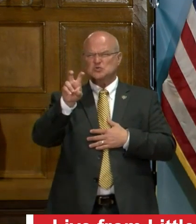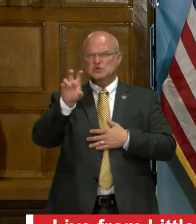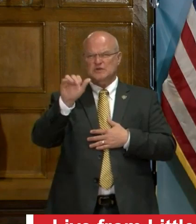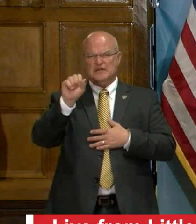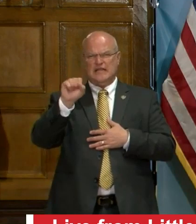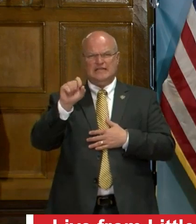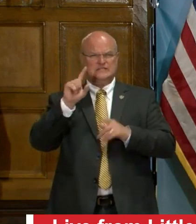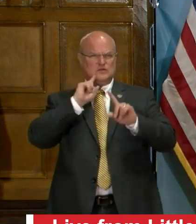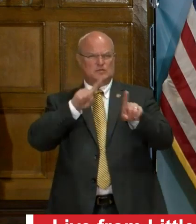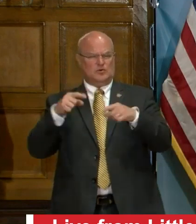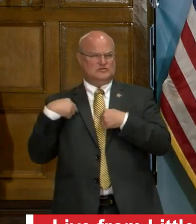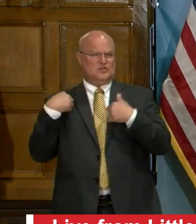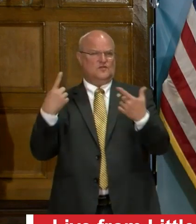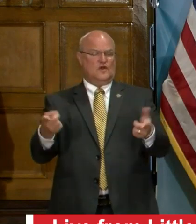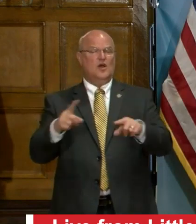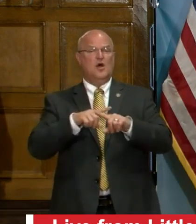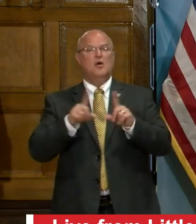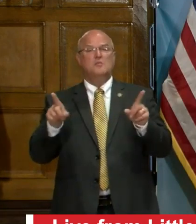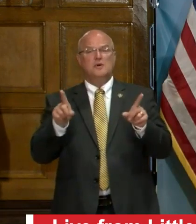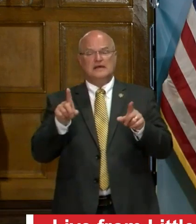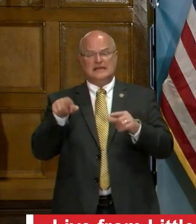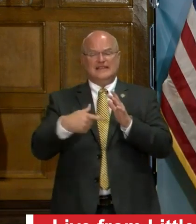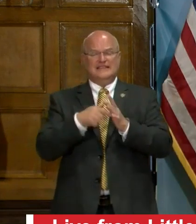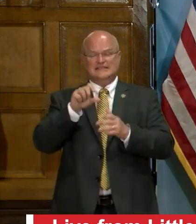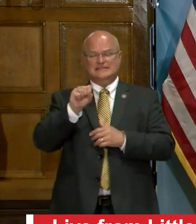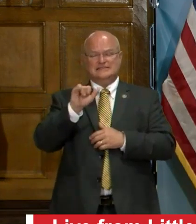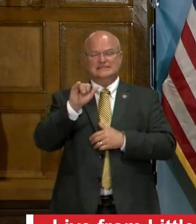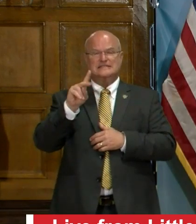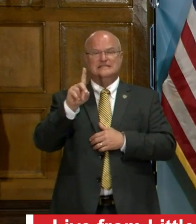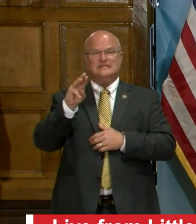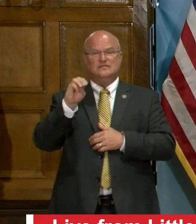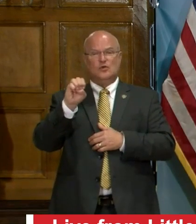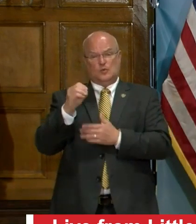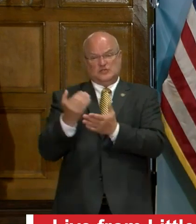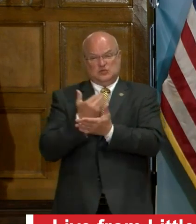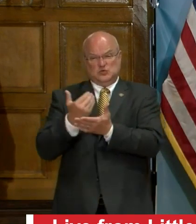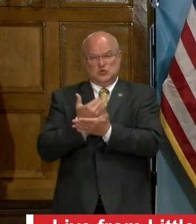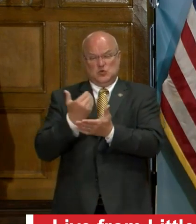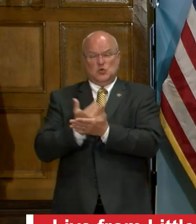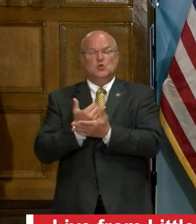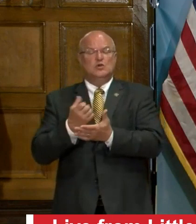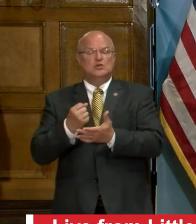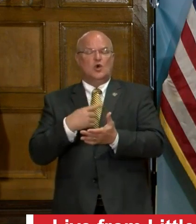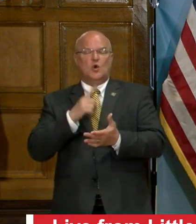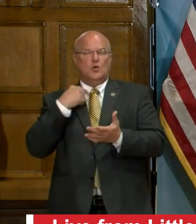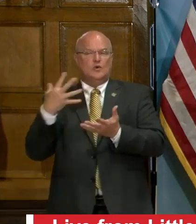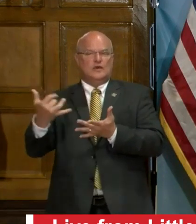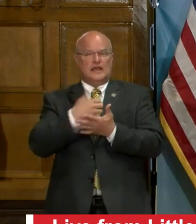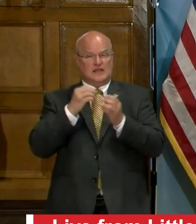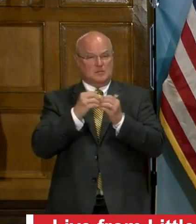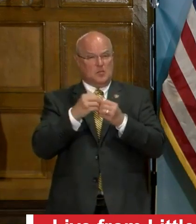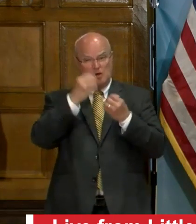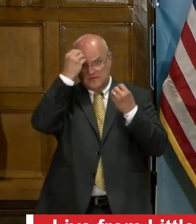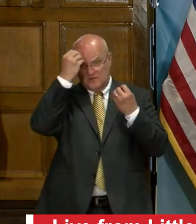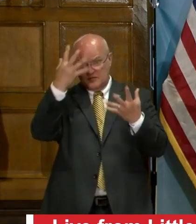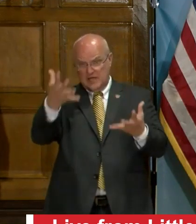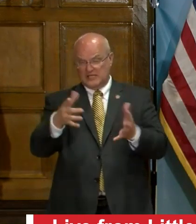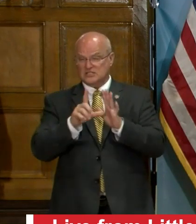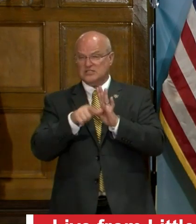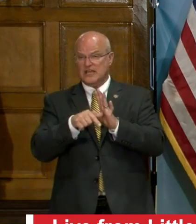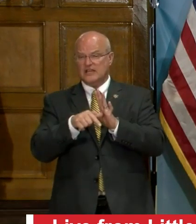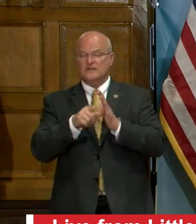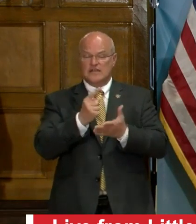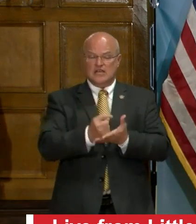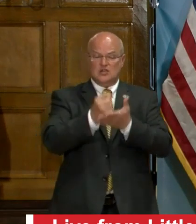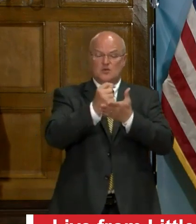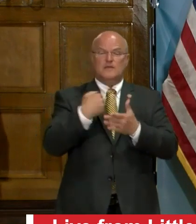reported so far, but the syndrome is relatively new, and so more will be reported shortly, I'm certain. There is treatment for this. It's